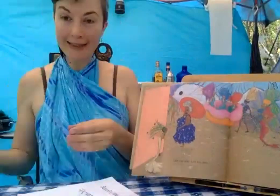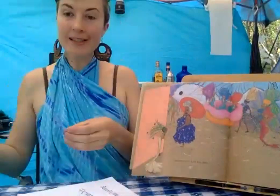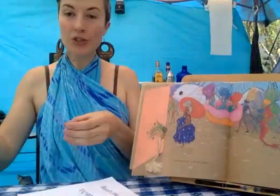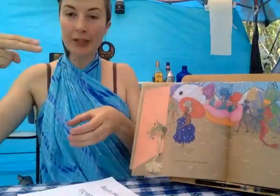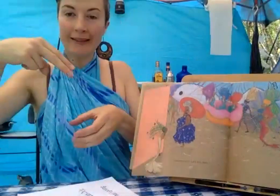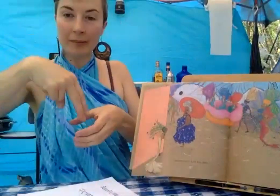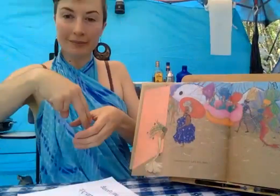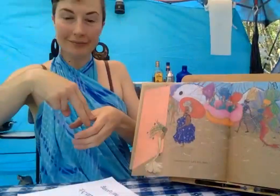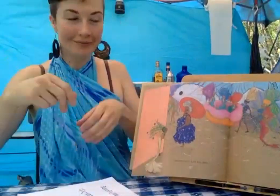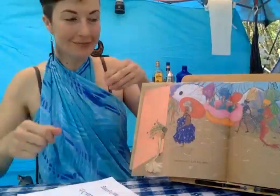Let's join them."